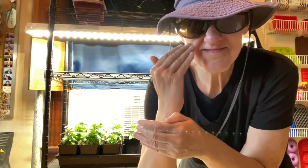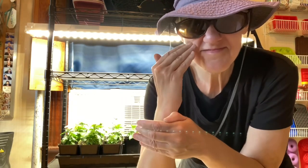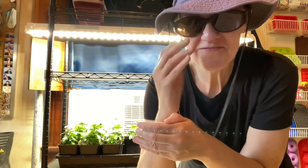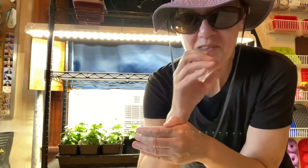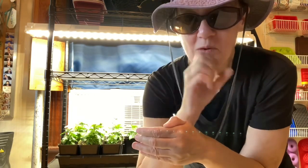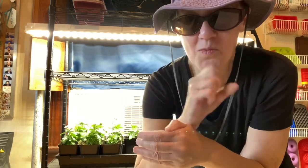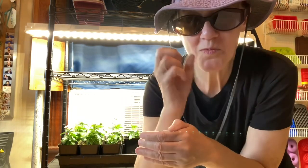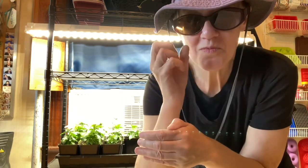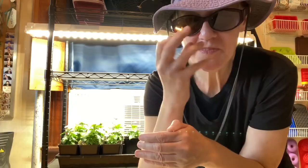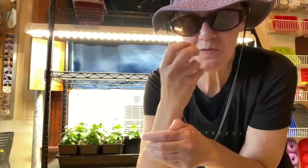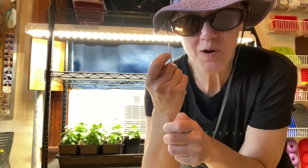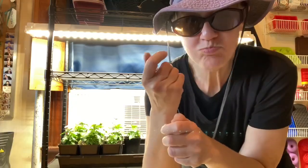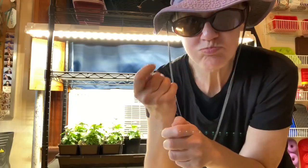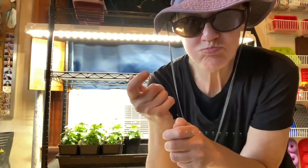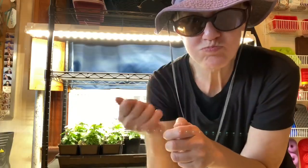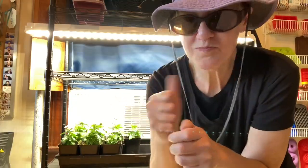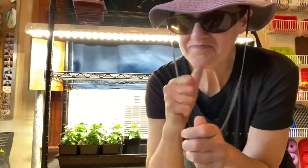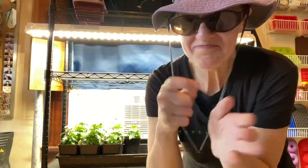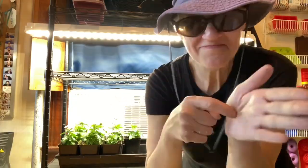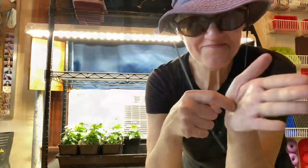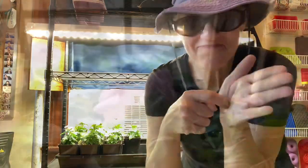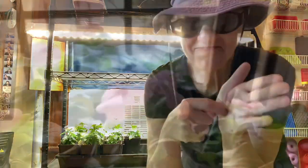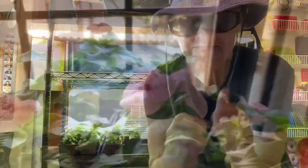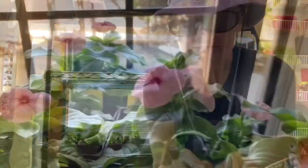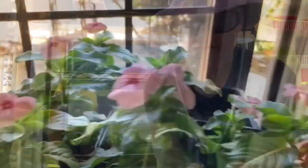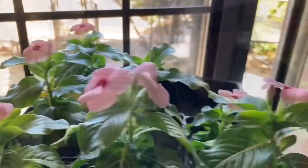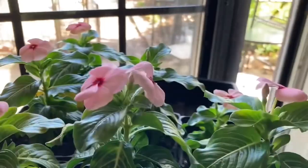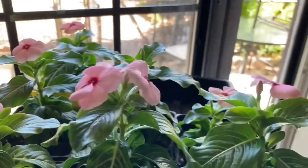when you have to remove all the old flowers.